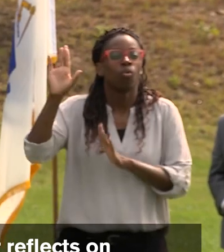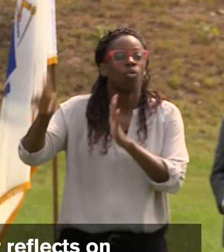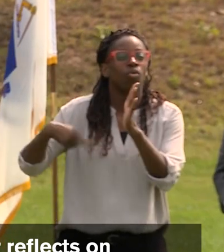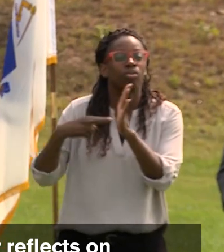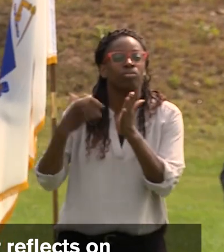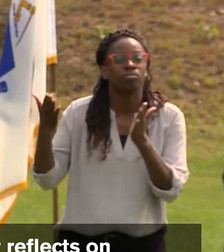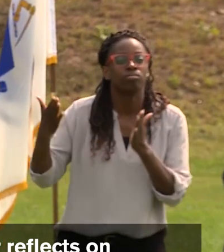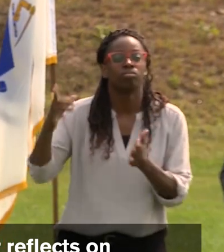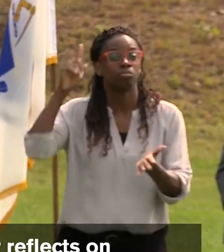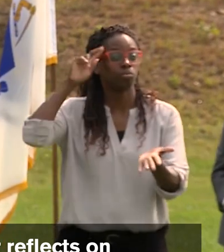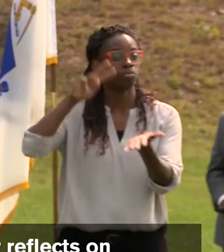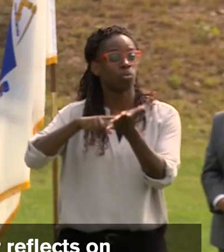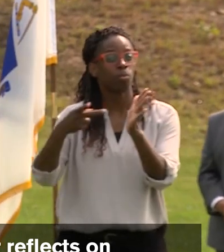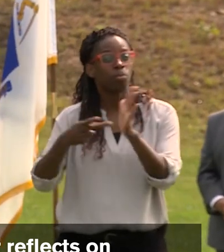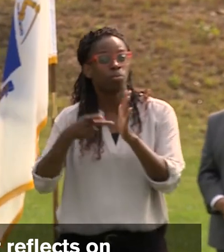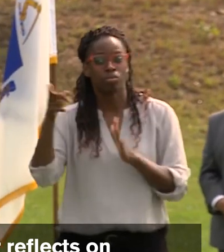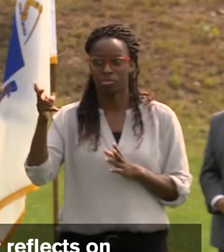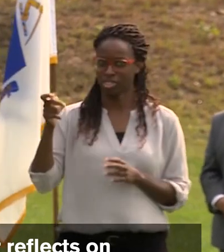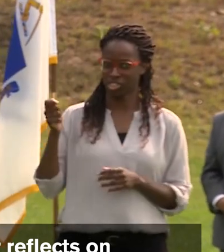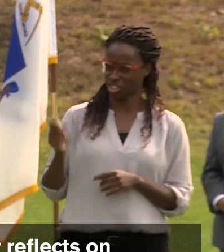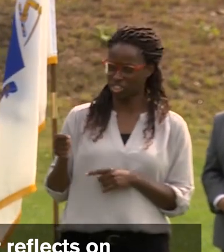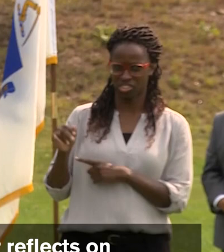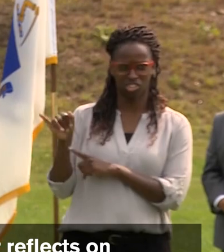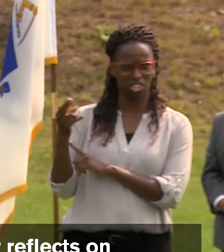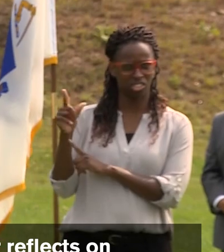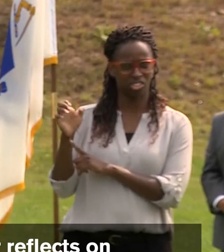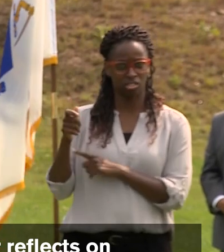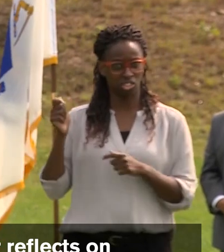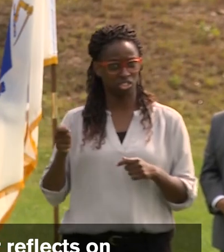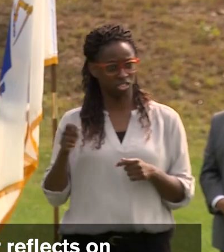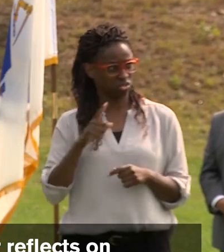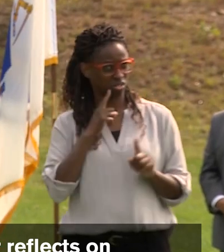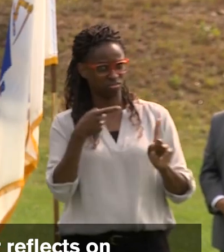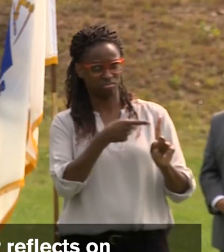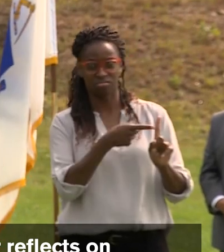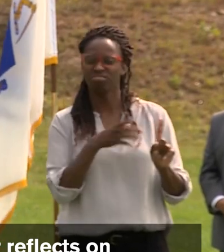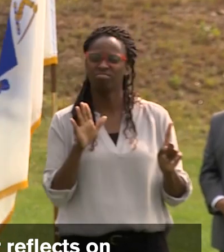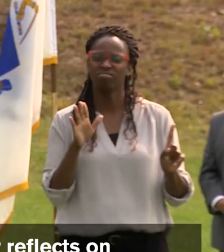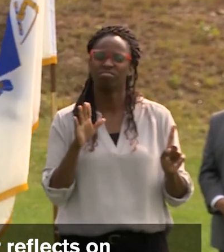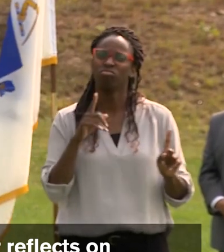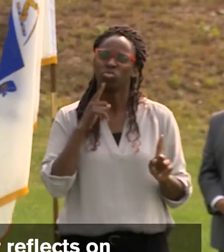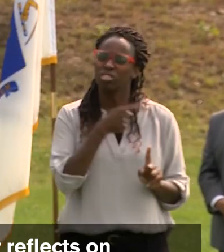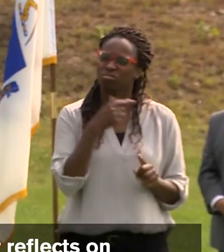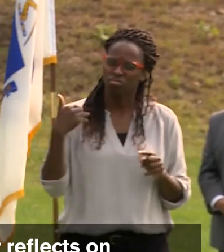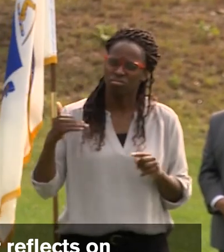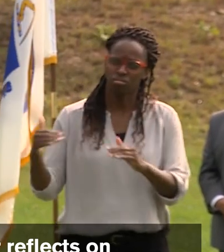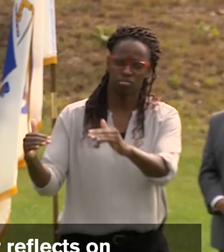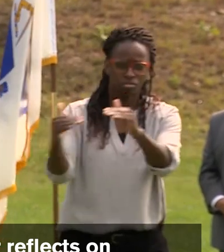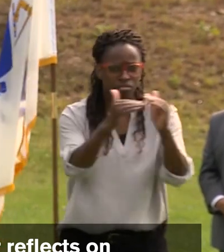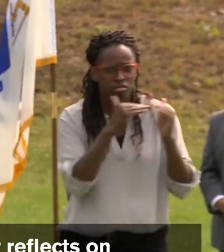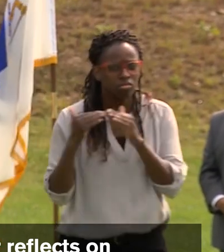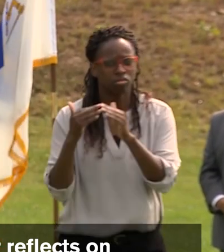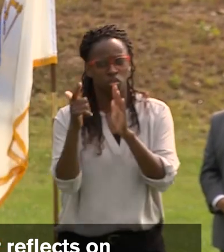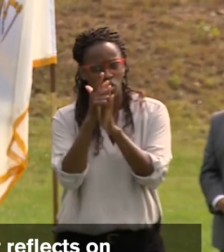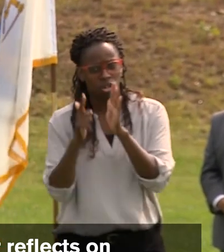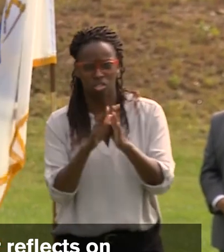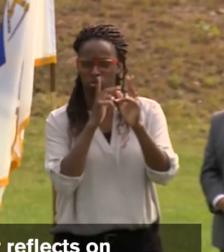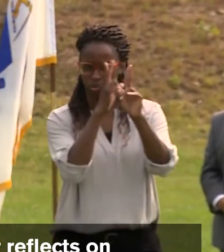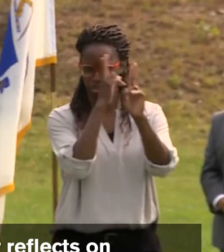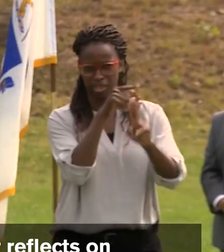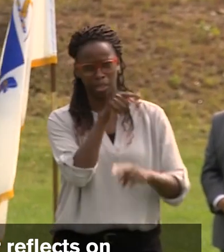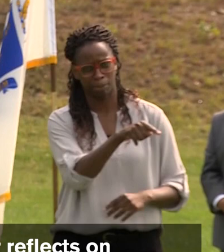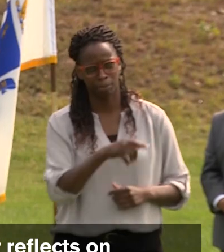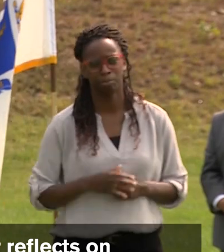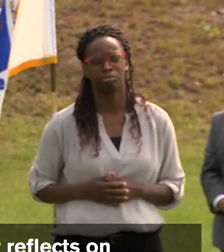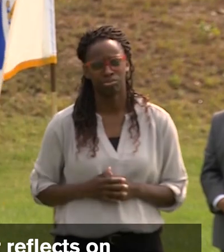purpose of the judiciary. His colleagues across the board had the utmost respect for him, which he